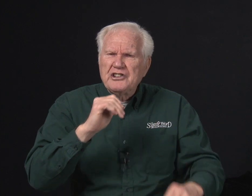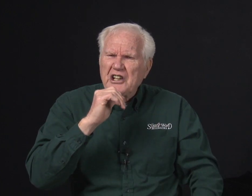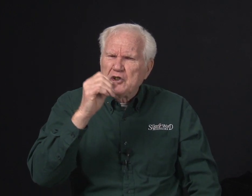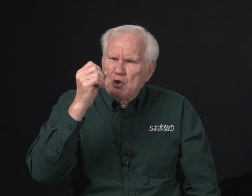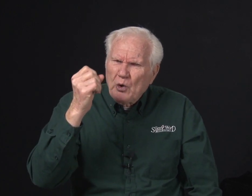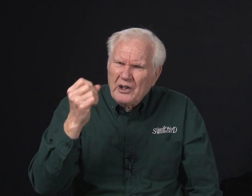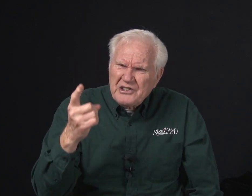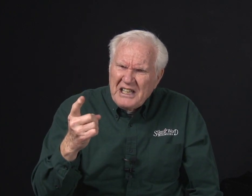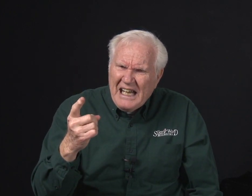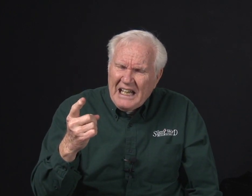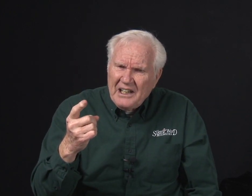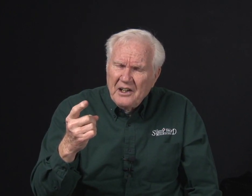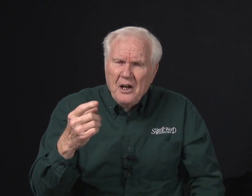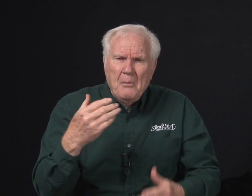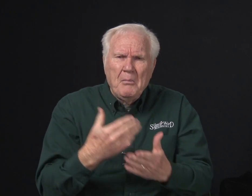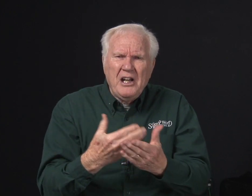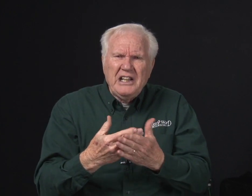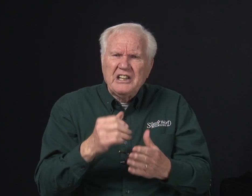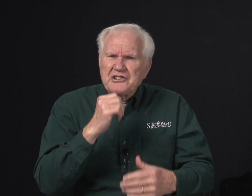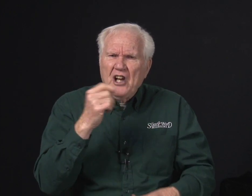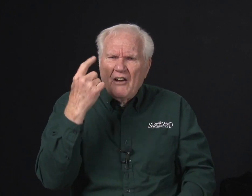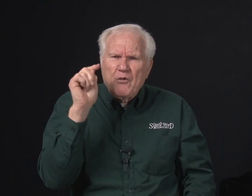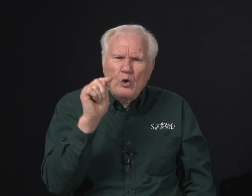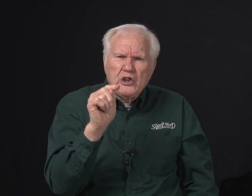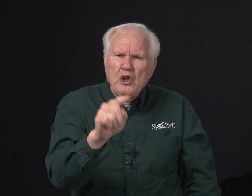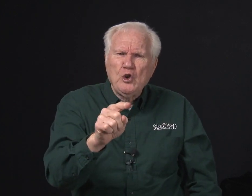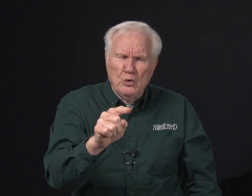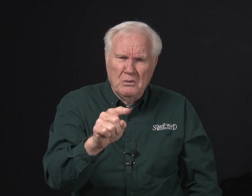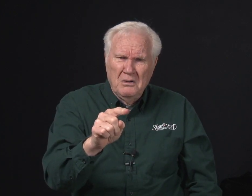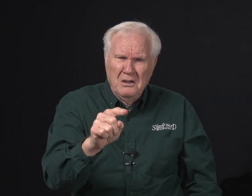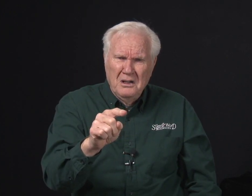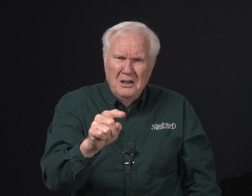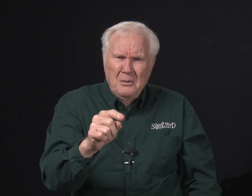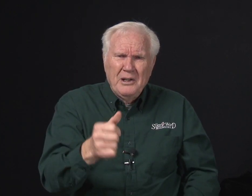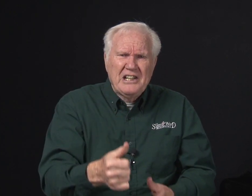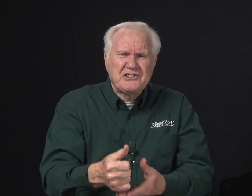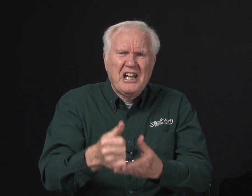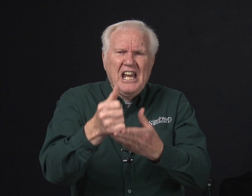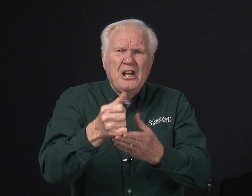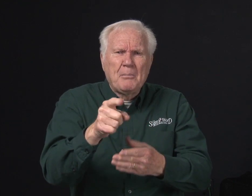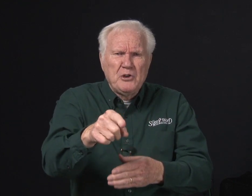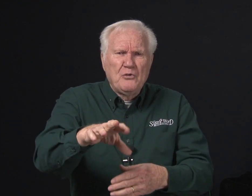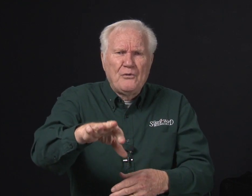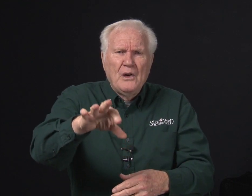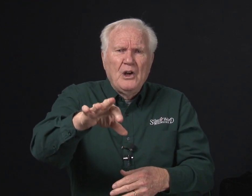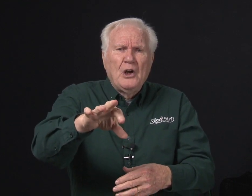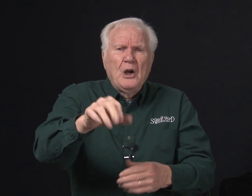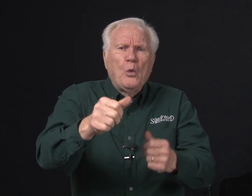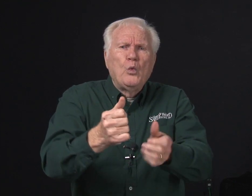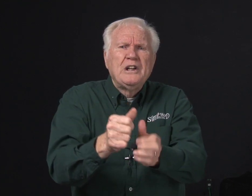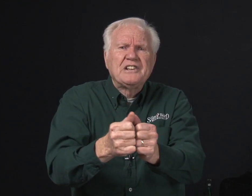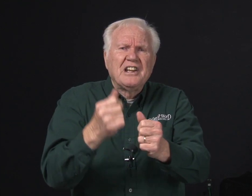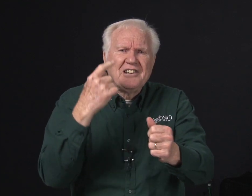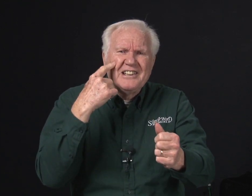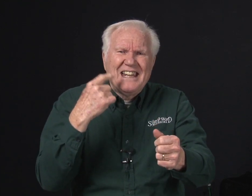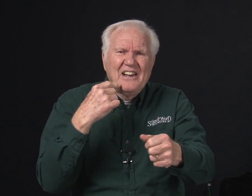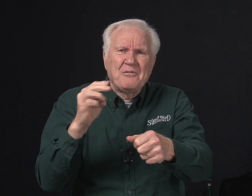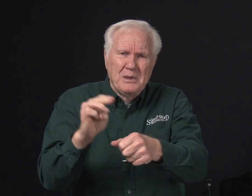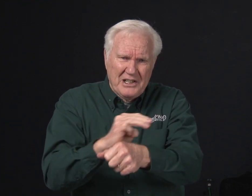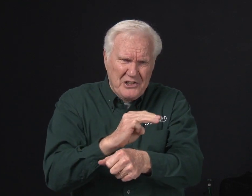said, you don't understand. Money is not for you, but it's to help you with the deaf